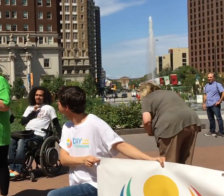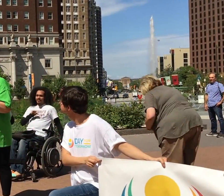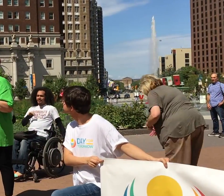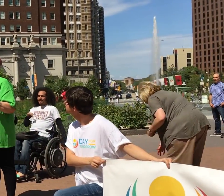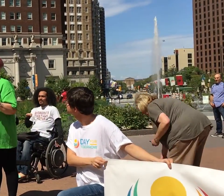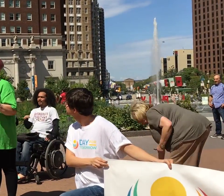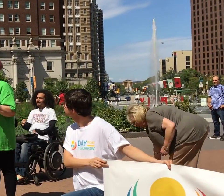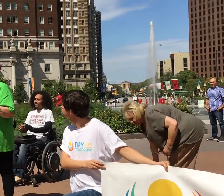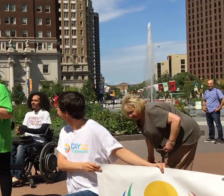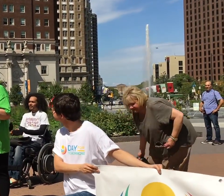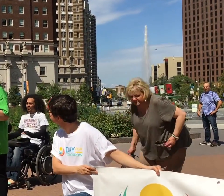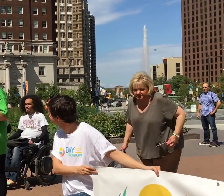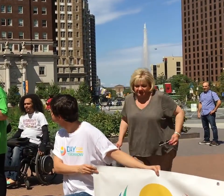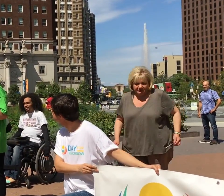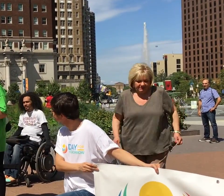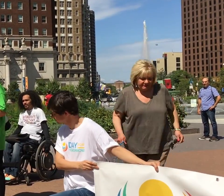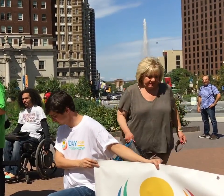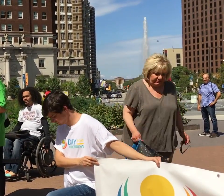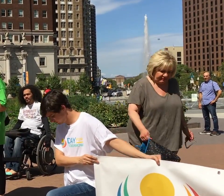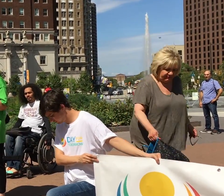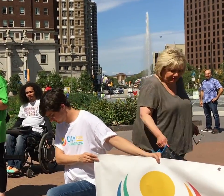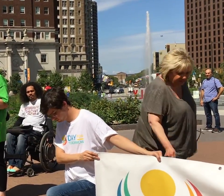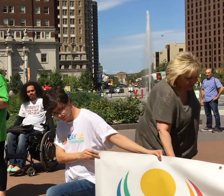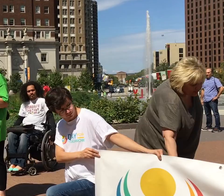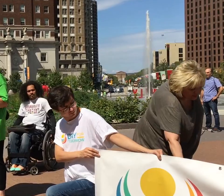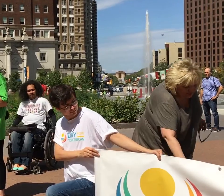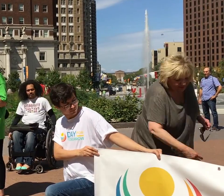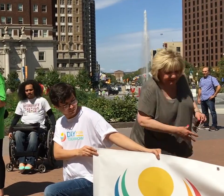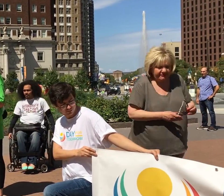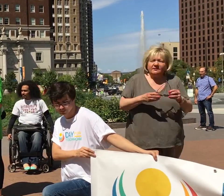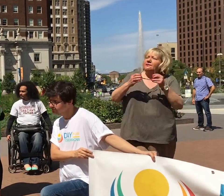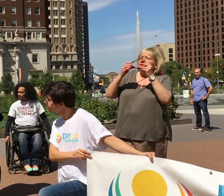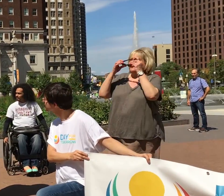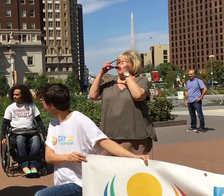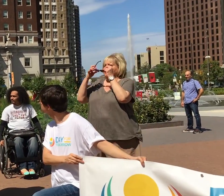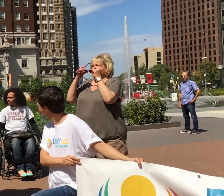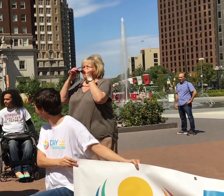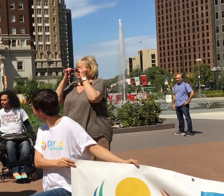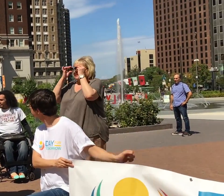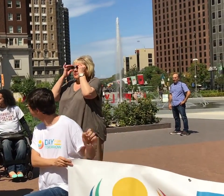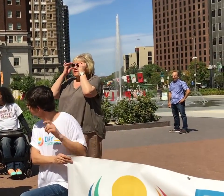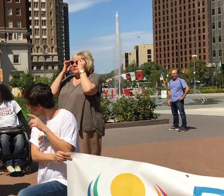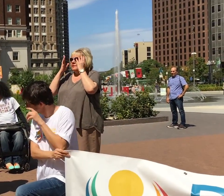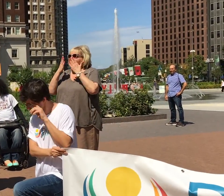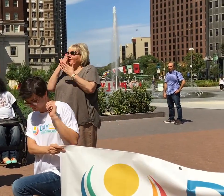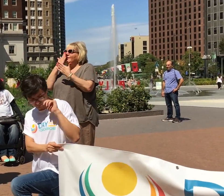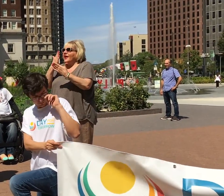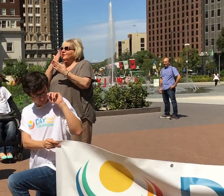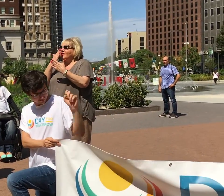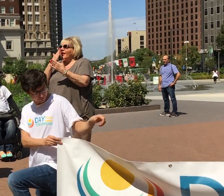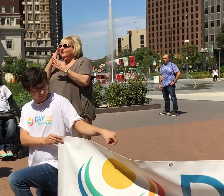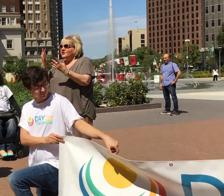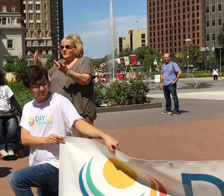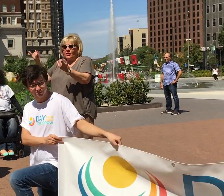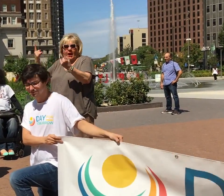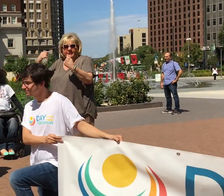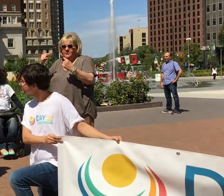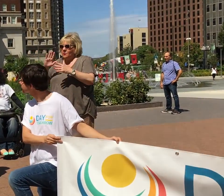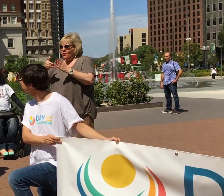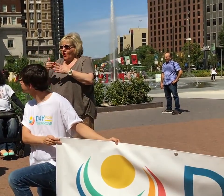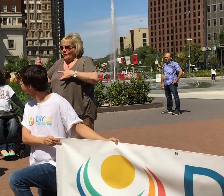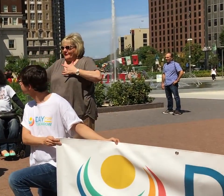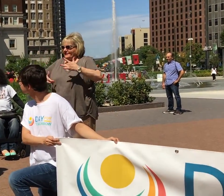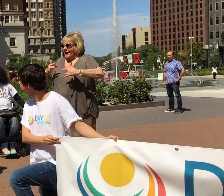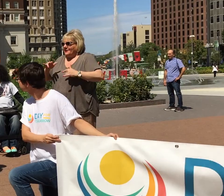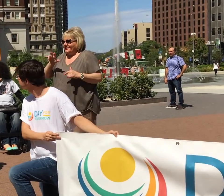Hi. Thank you all for coming out. It's a beautiful day. And we're all getting, I know Philly is getting psyched up for the Eagles game. But